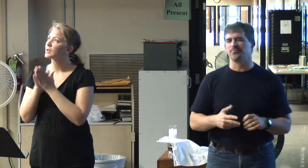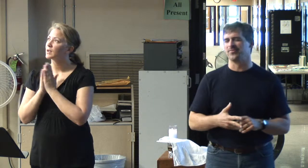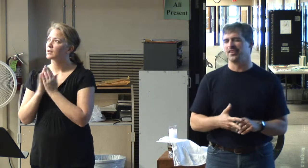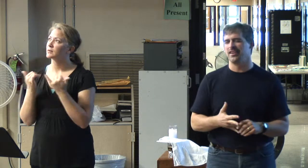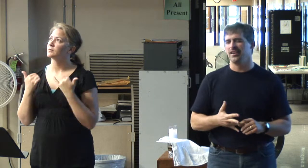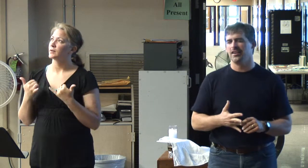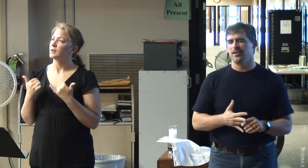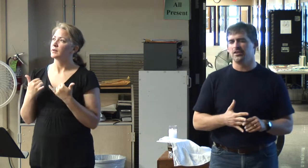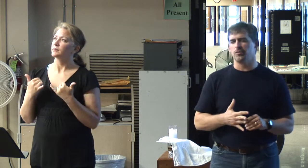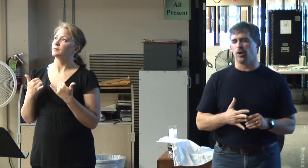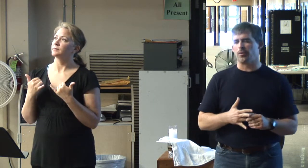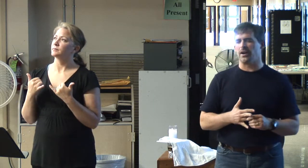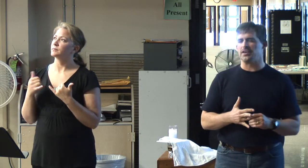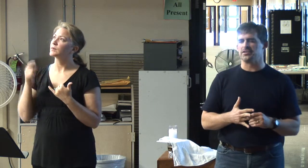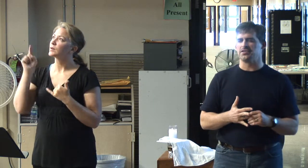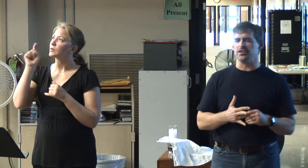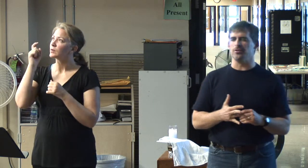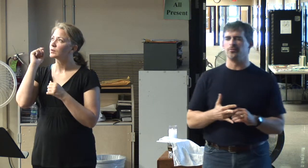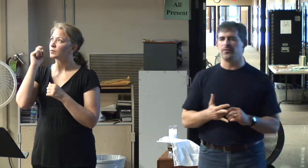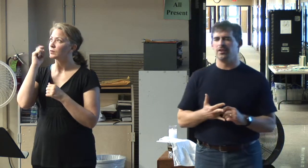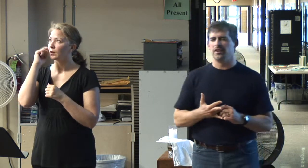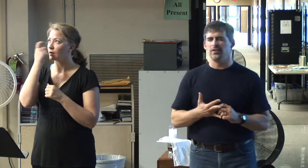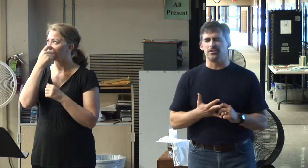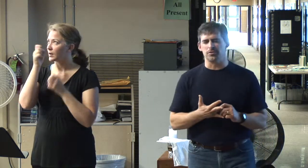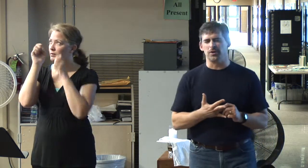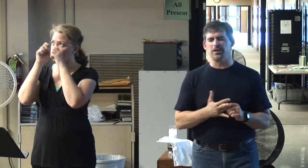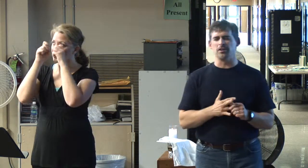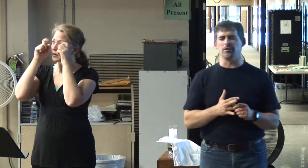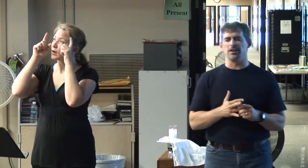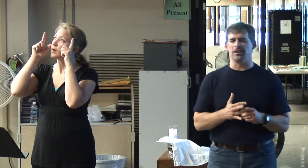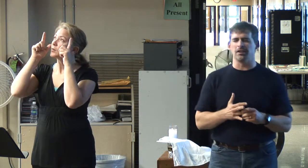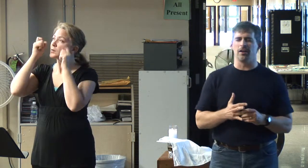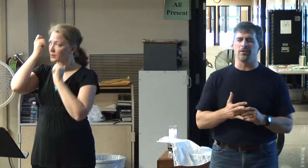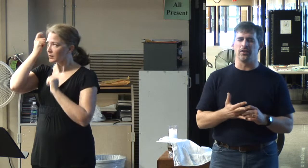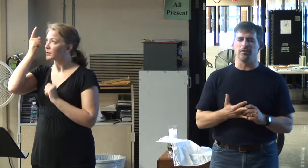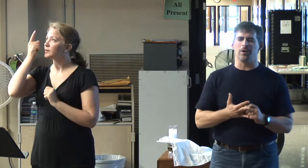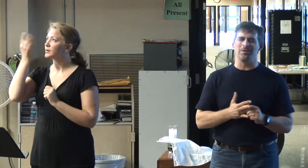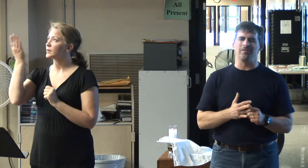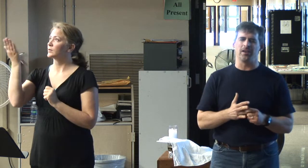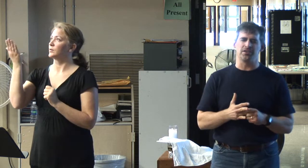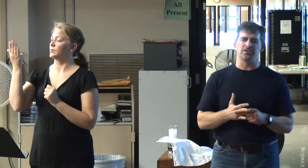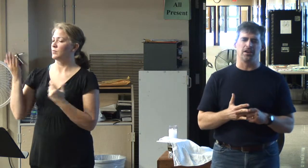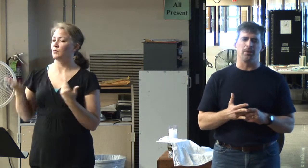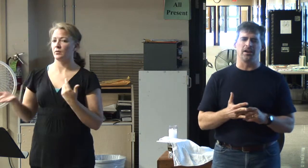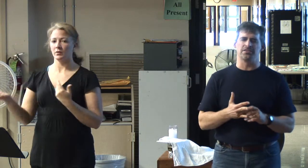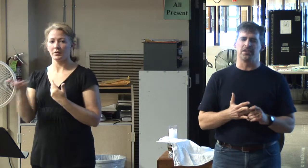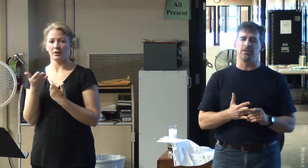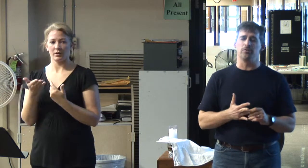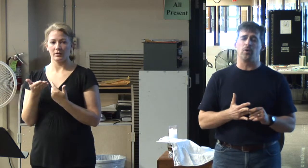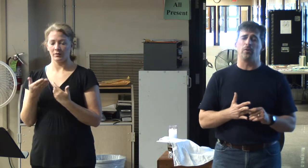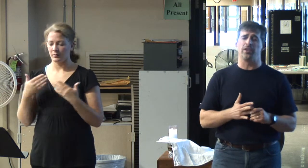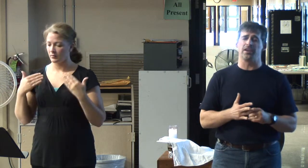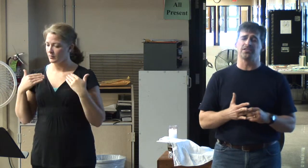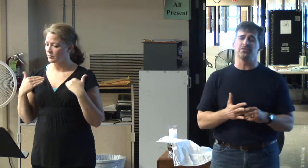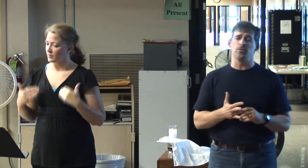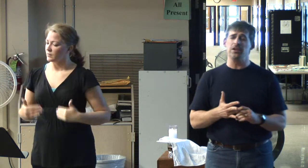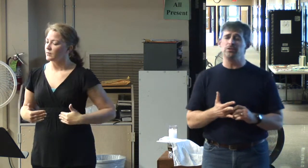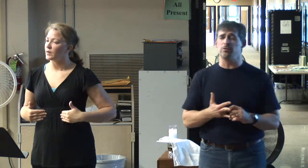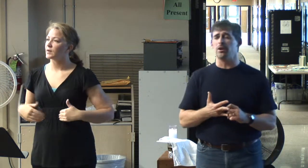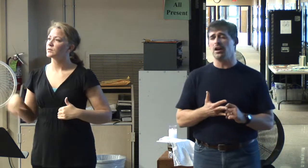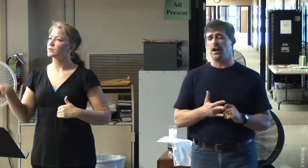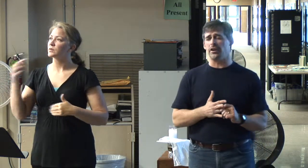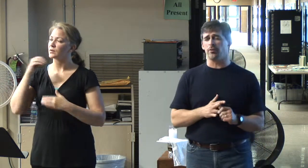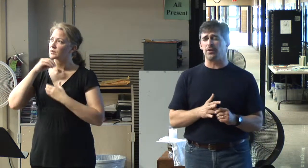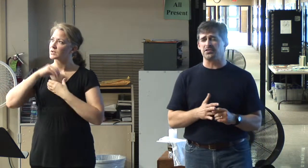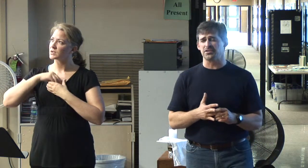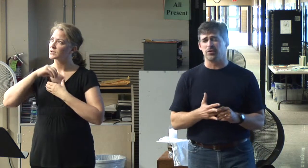now that you would open our eyes to see you, that you are here incarnate, that you are in flesh among us, that you dwell within us, and so we